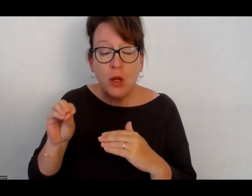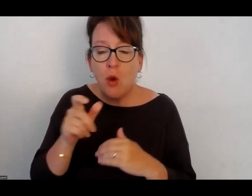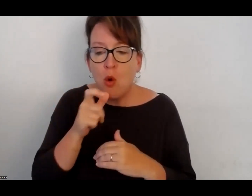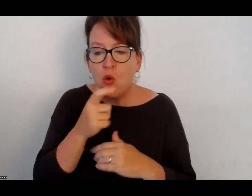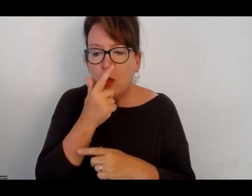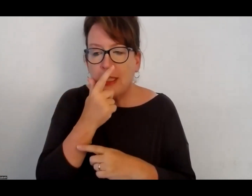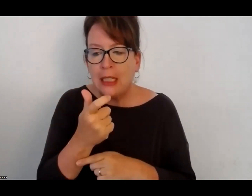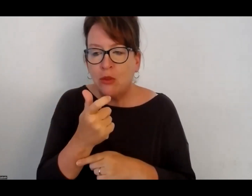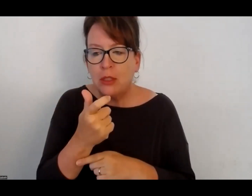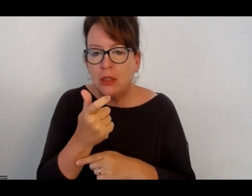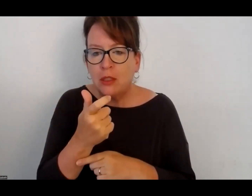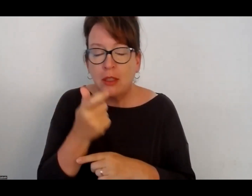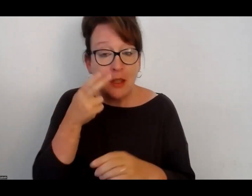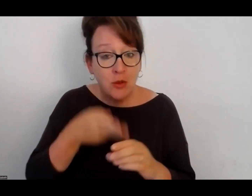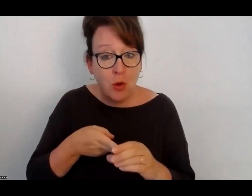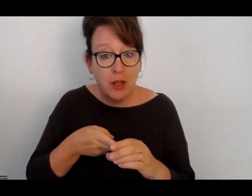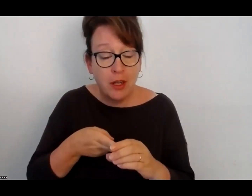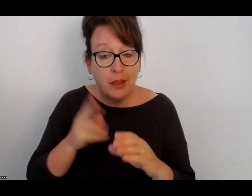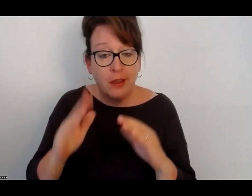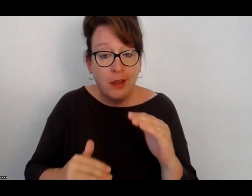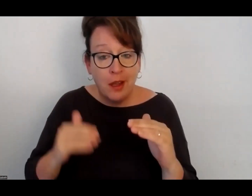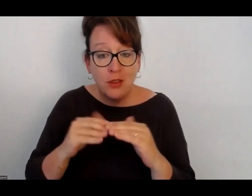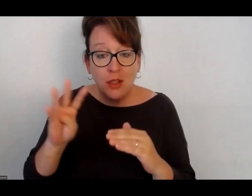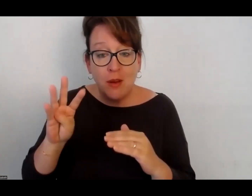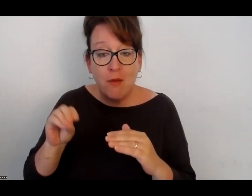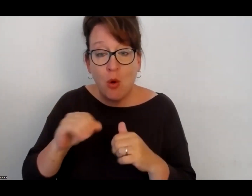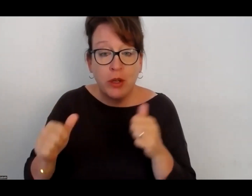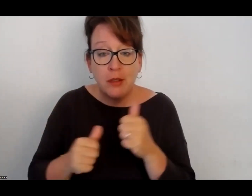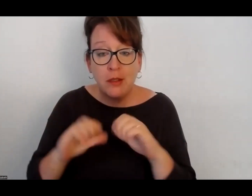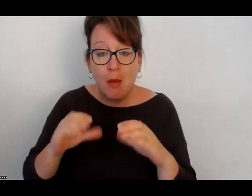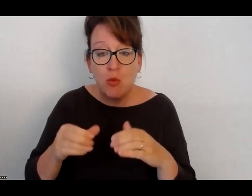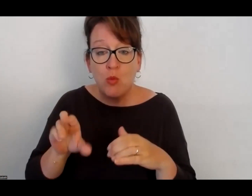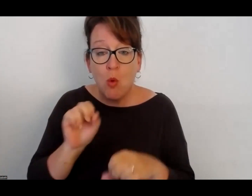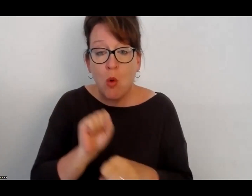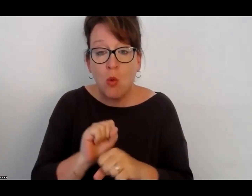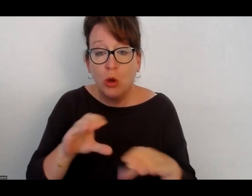in joining a Justice 40 subgroup or working group?